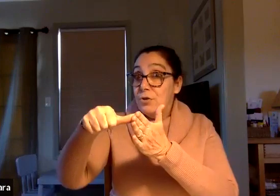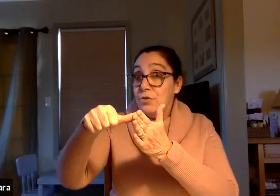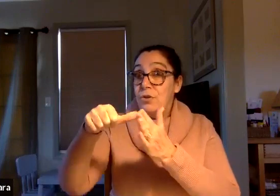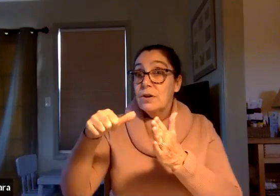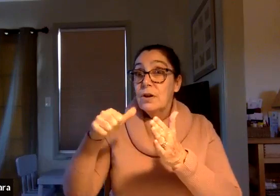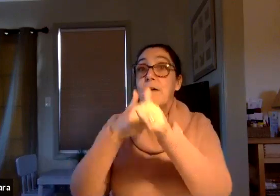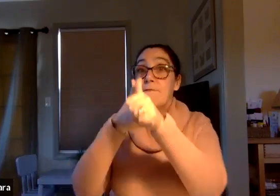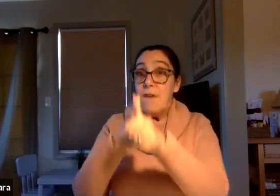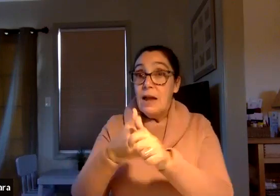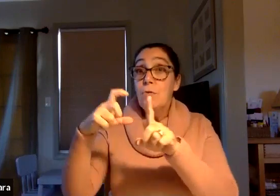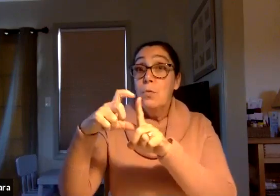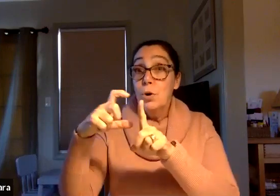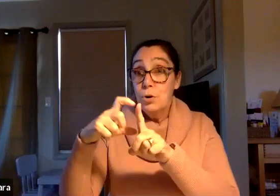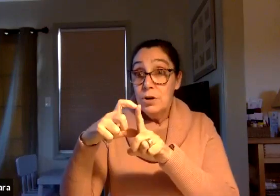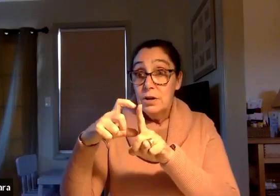letters, follow the word.